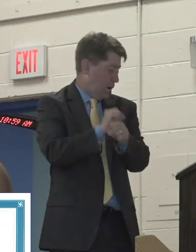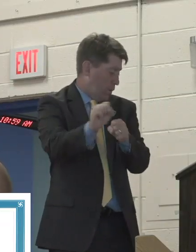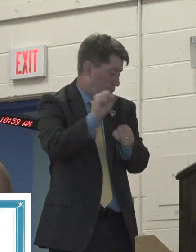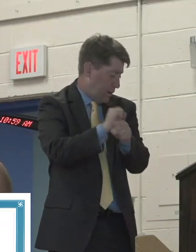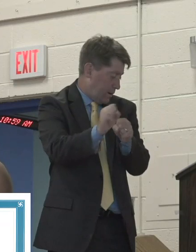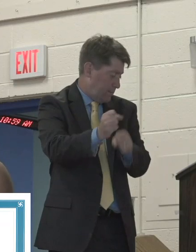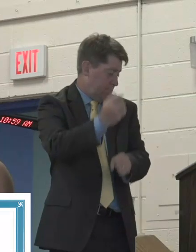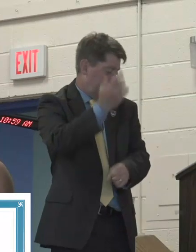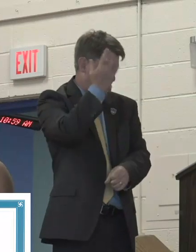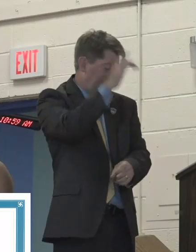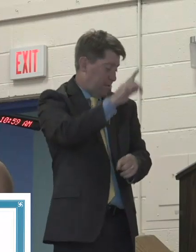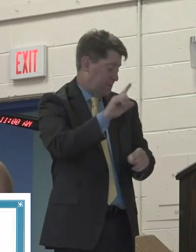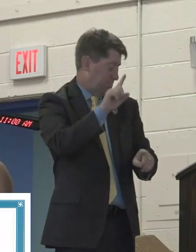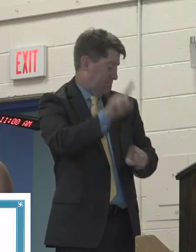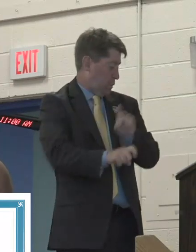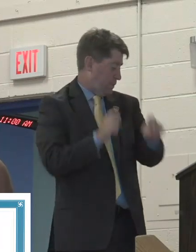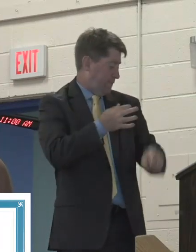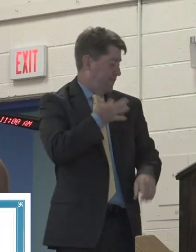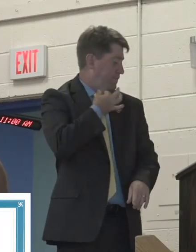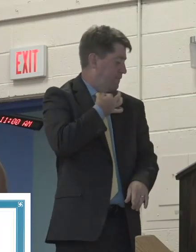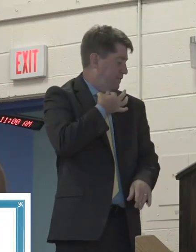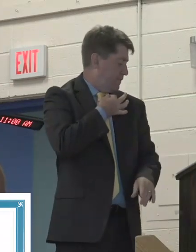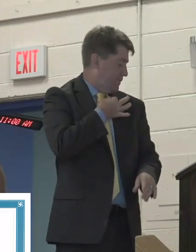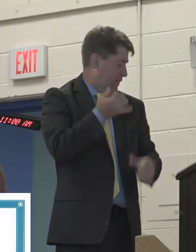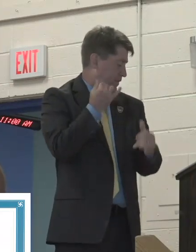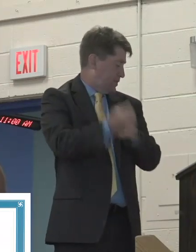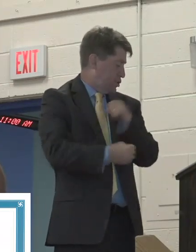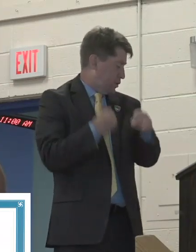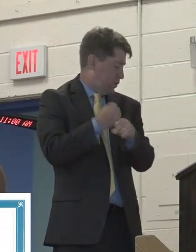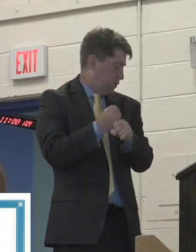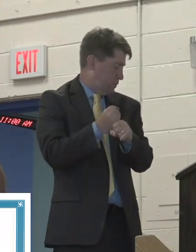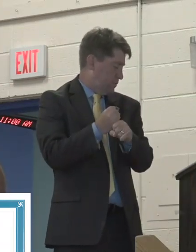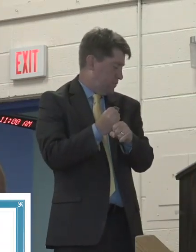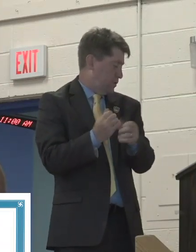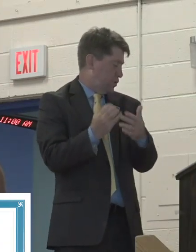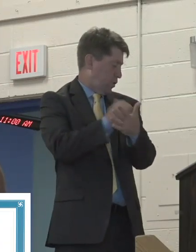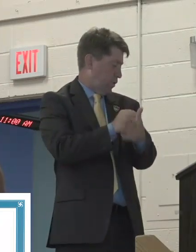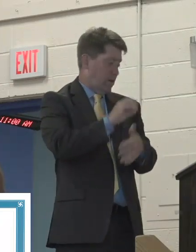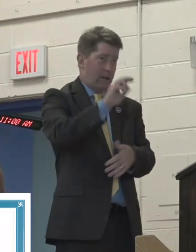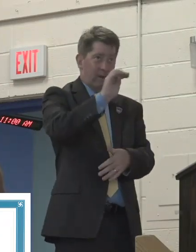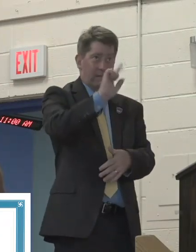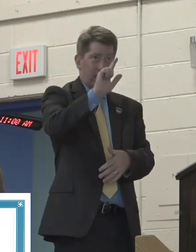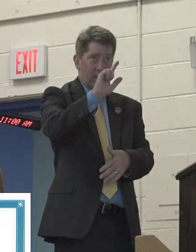solve a problem. For their hard work and intelligence and their wonderful questions,